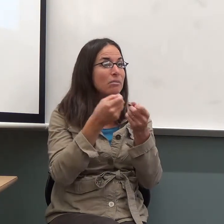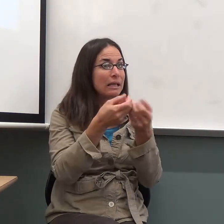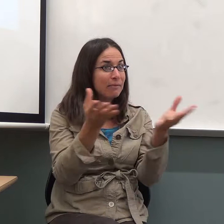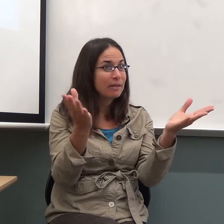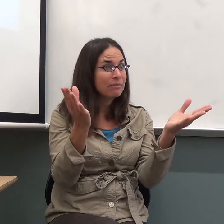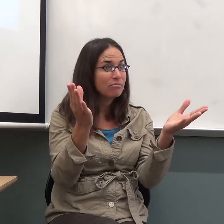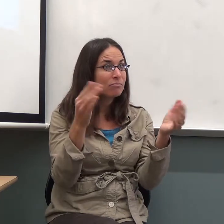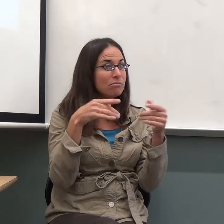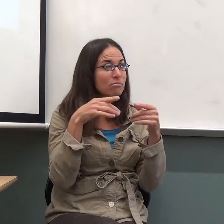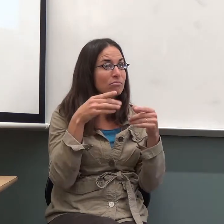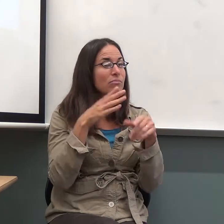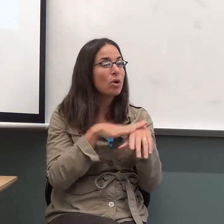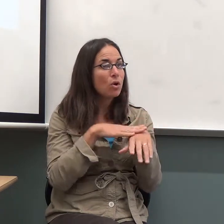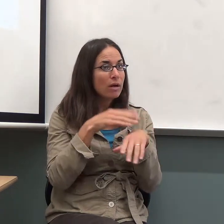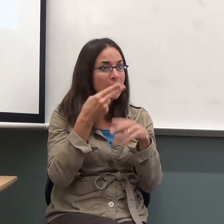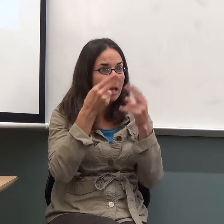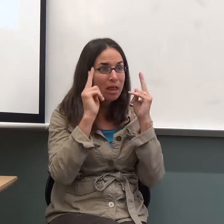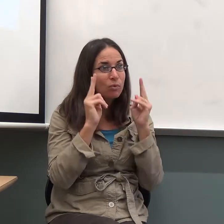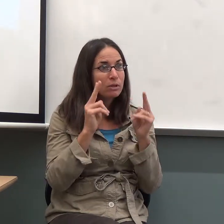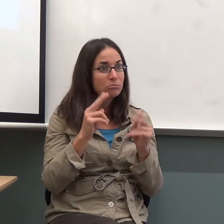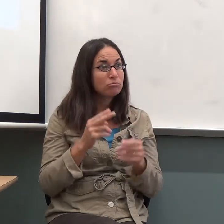That's good. That's an alright sentence, isn't it?